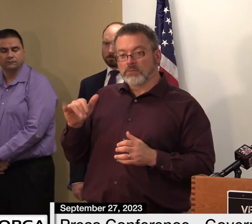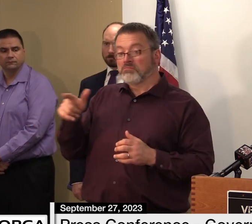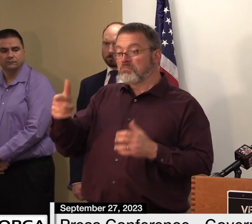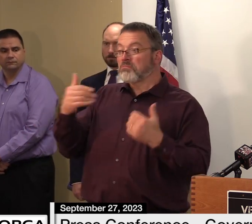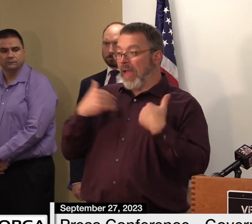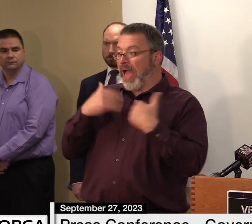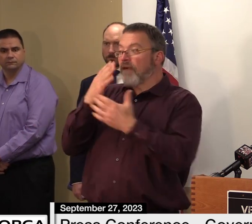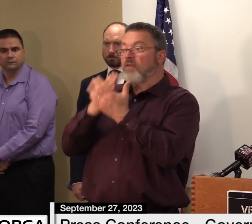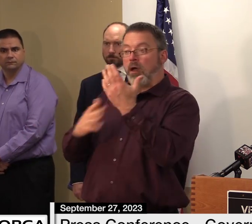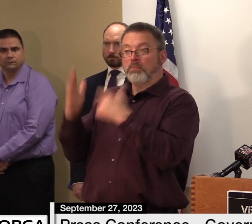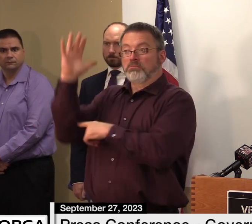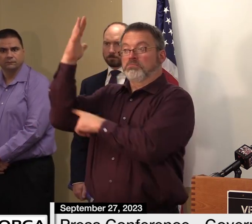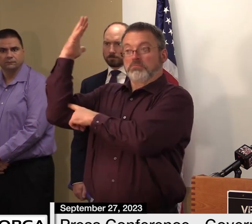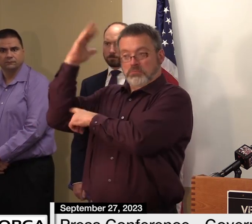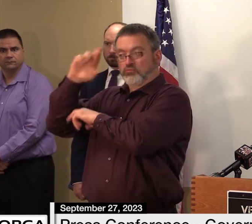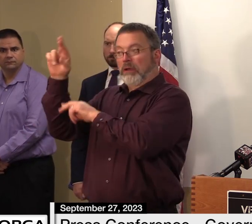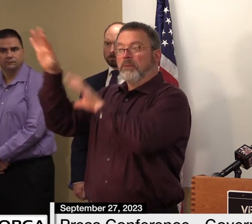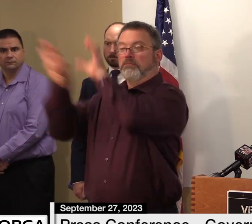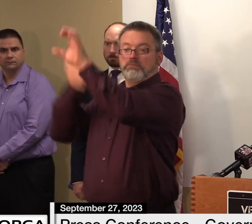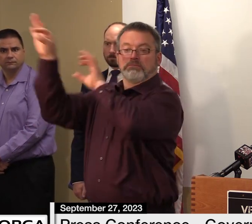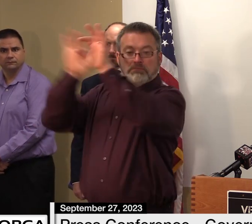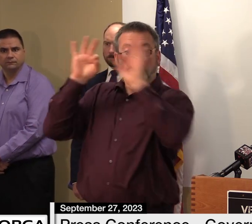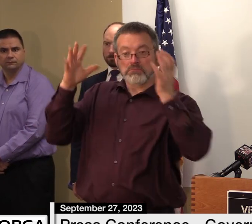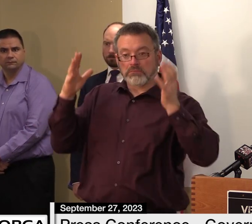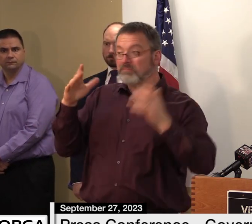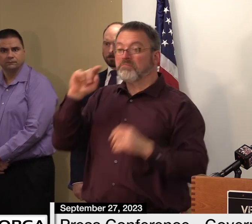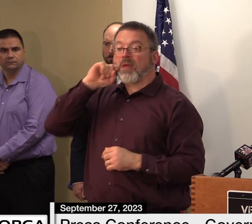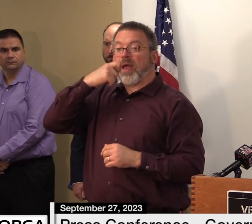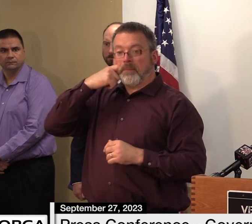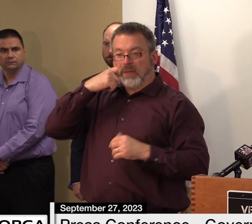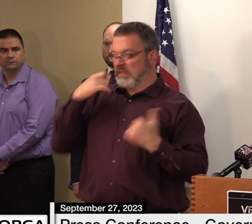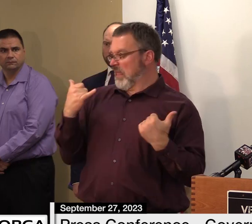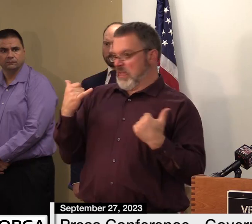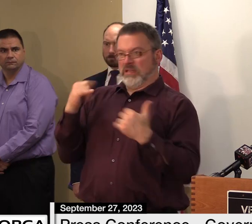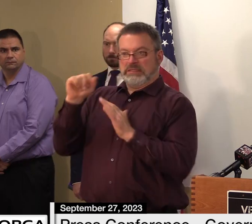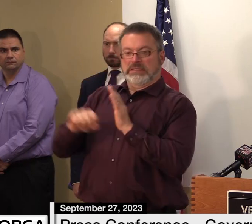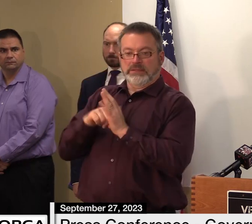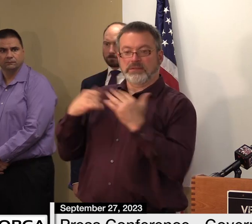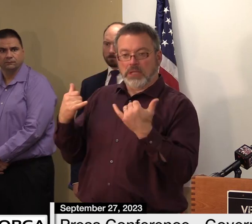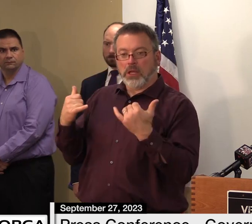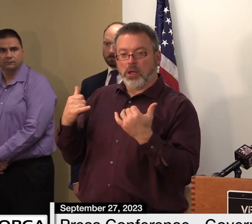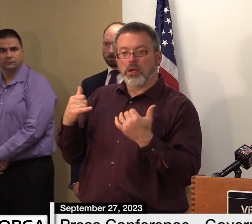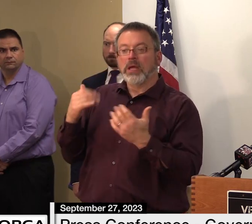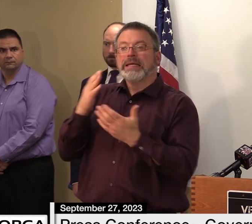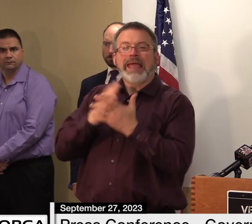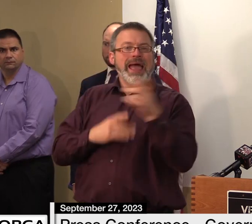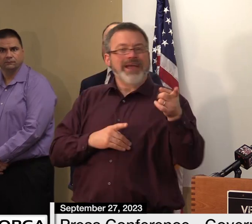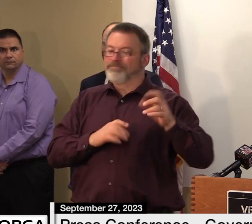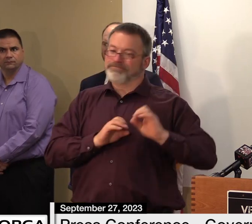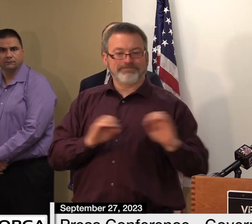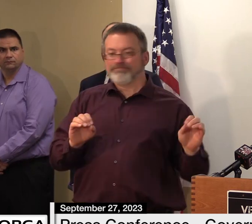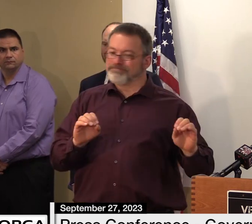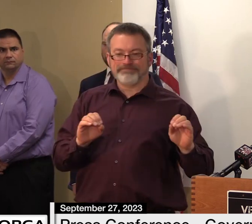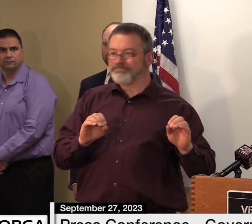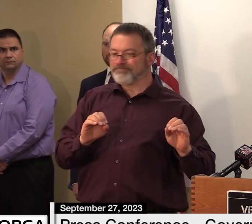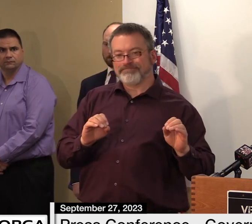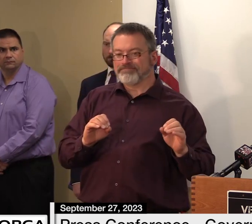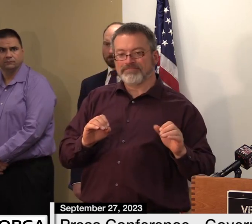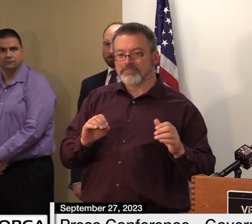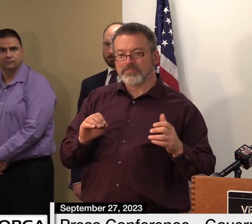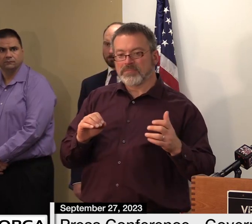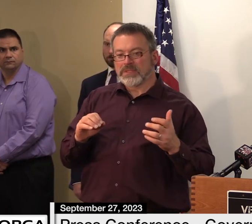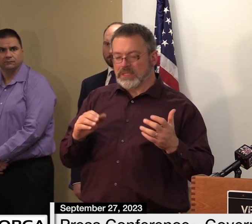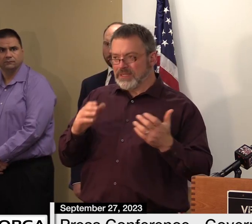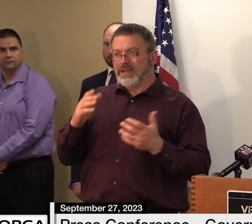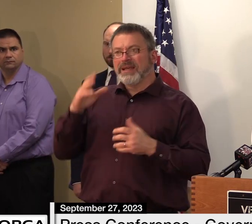nicely. There are apples out there for folks. If people are nervous about showing up and thinking there may not be apples,